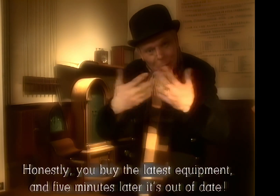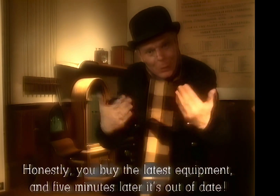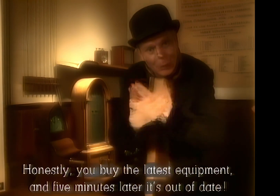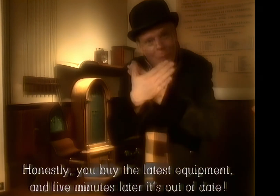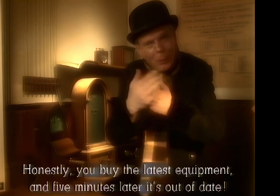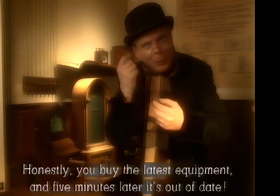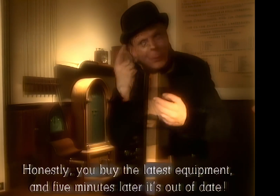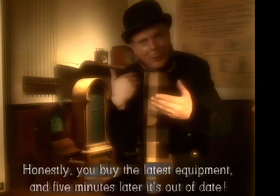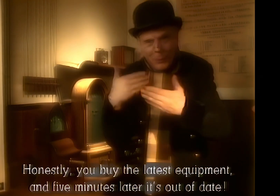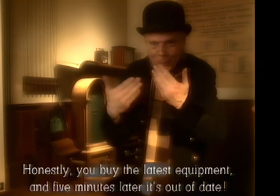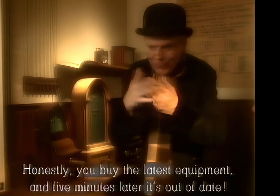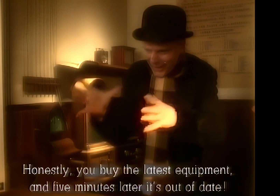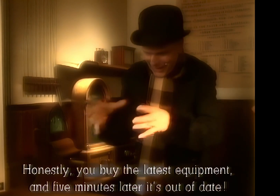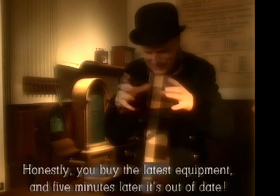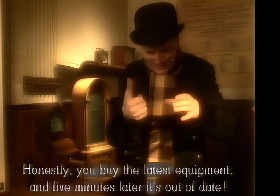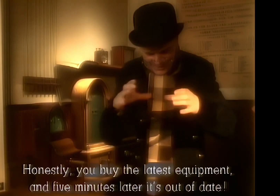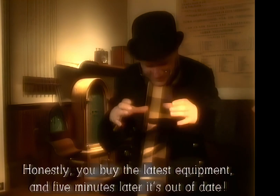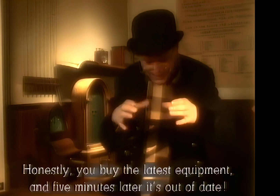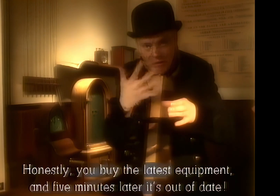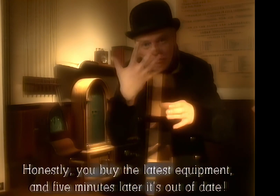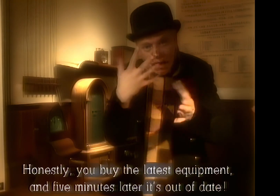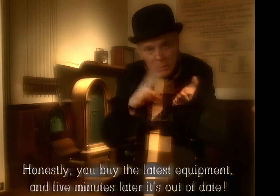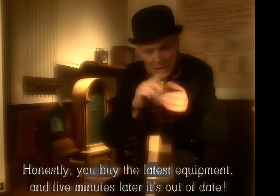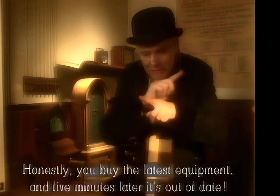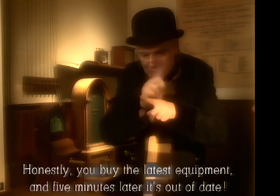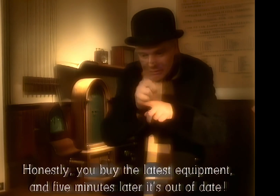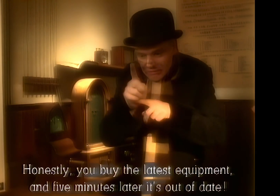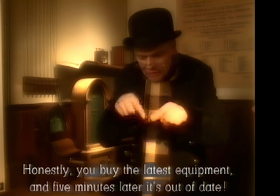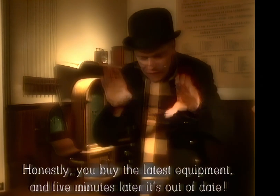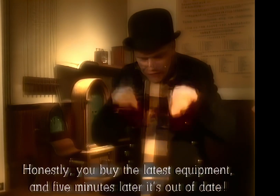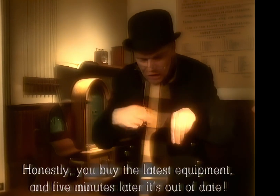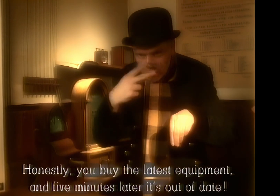Honestly, you buy the latest equipment, and 5 minutes later it's out of date.